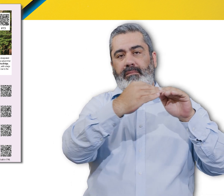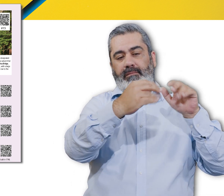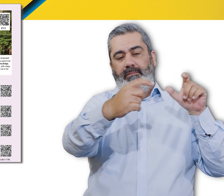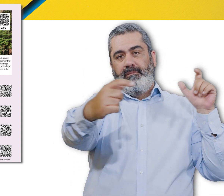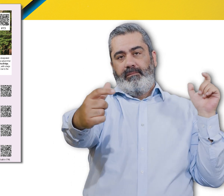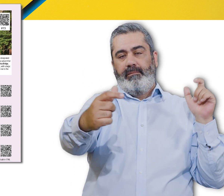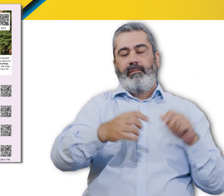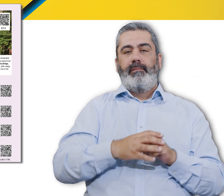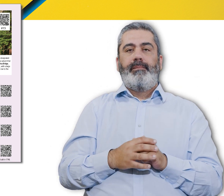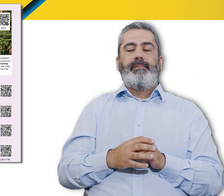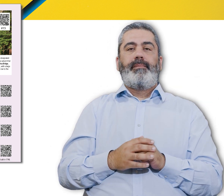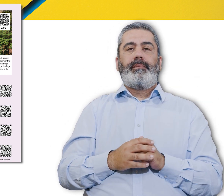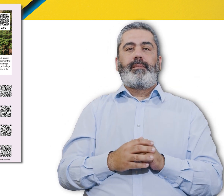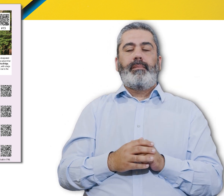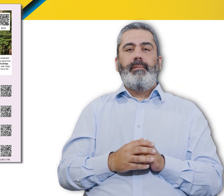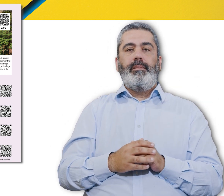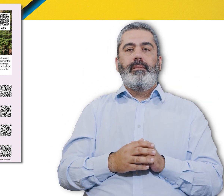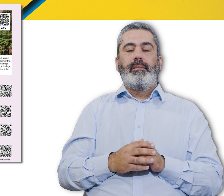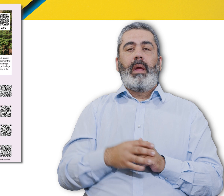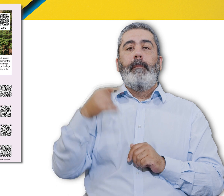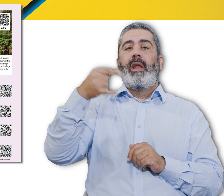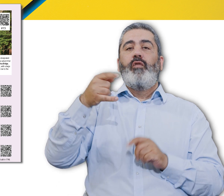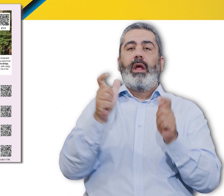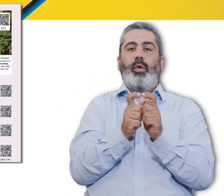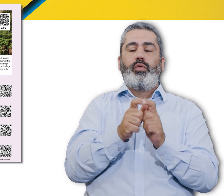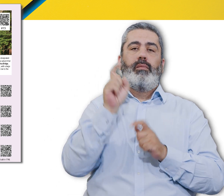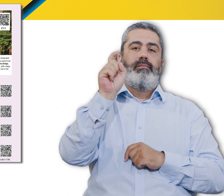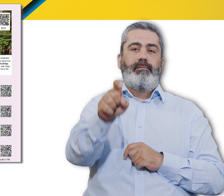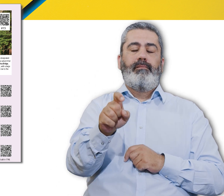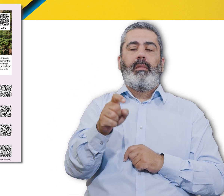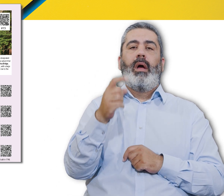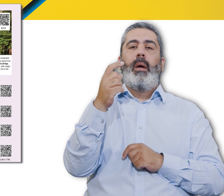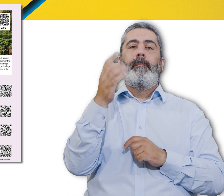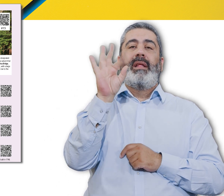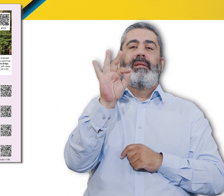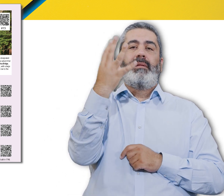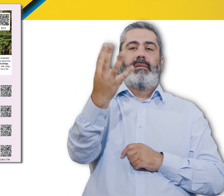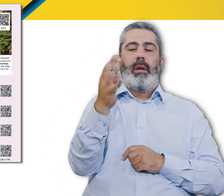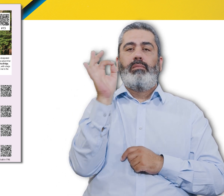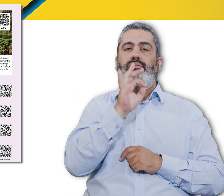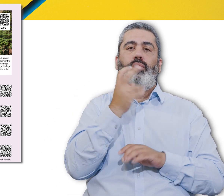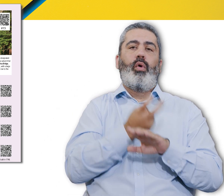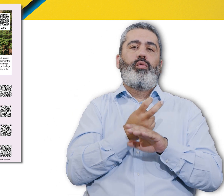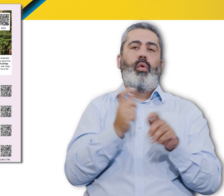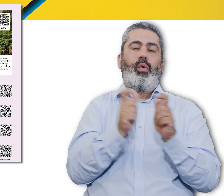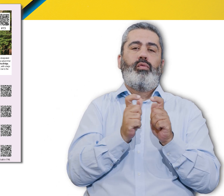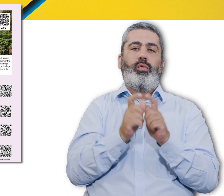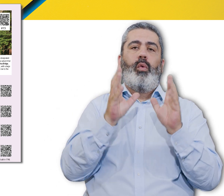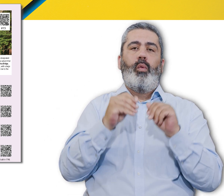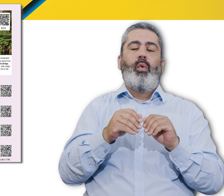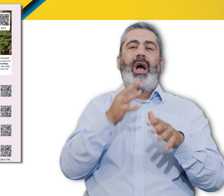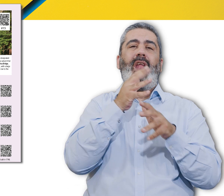length. Privoleki, number 54. It is a mountain village of the regional unit of Grivny at an altitude